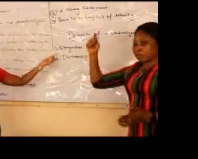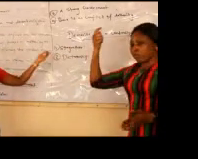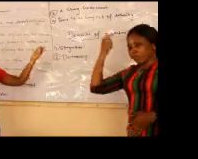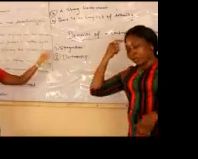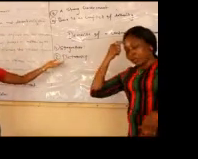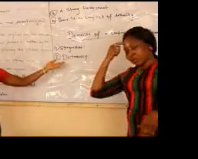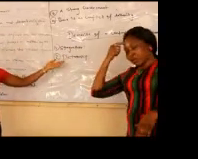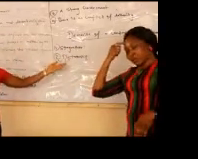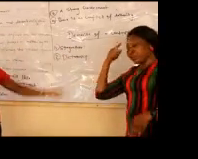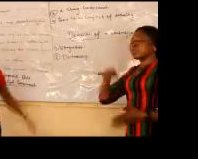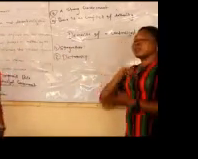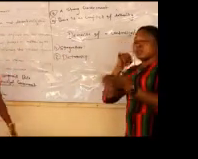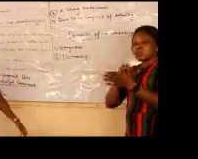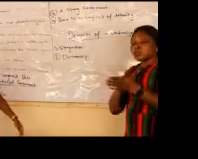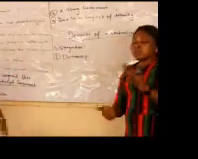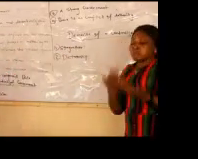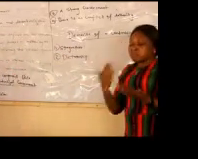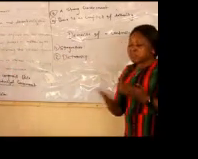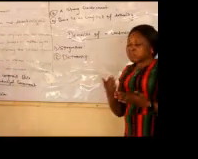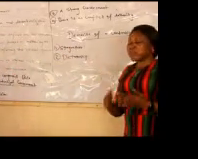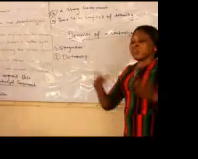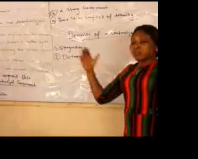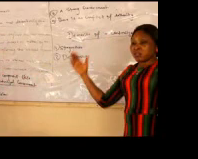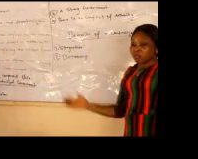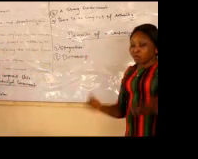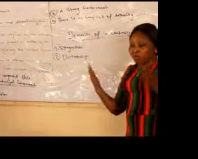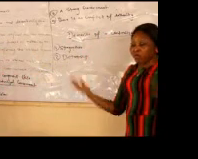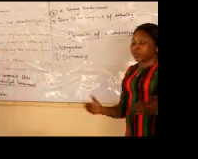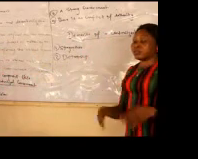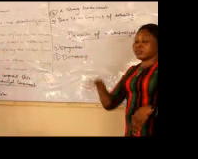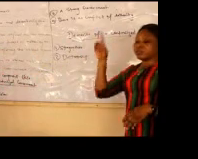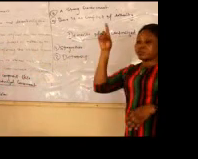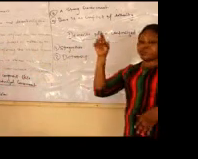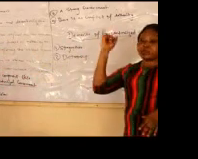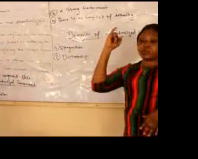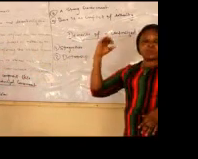what? Dictatorship. Then we talked about